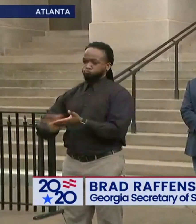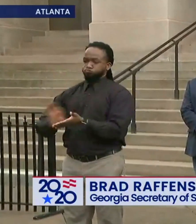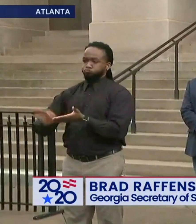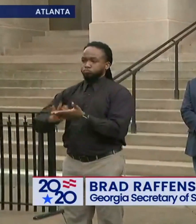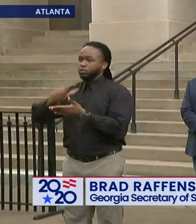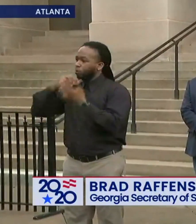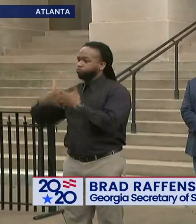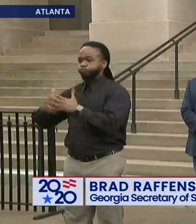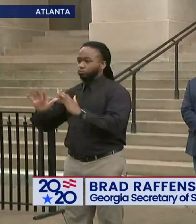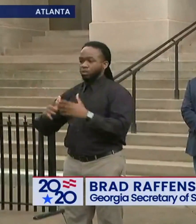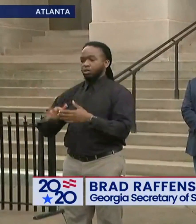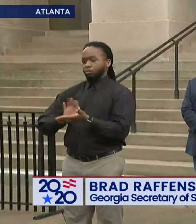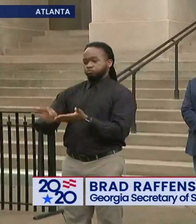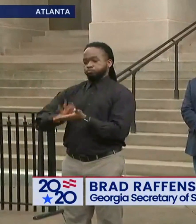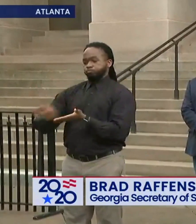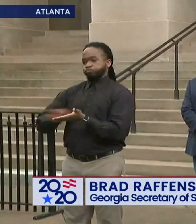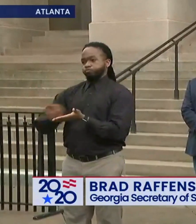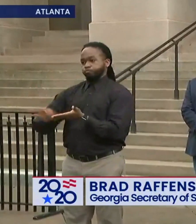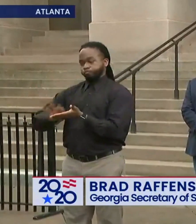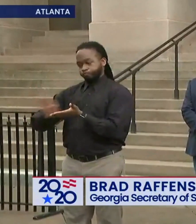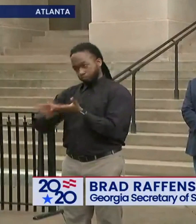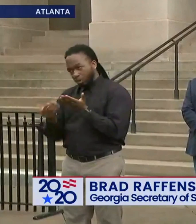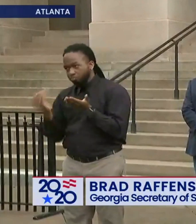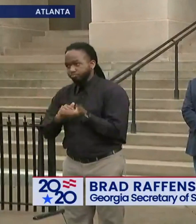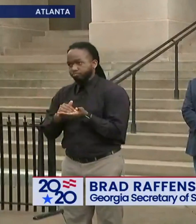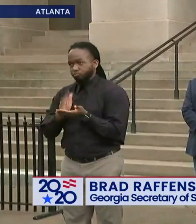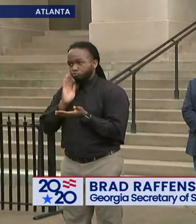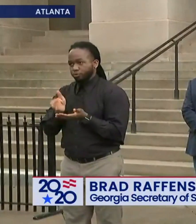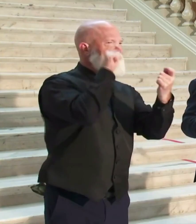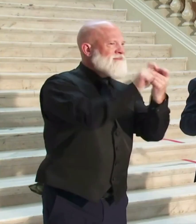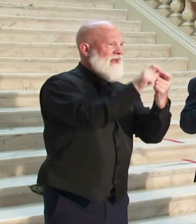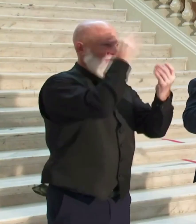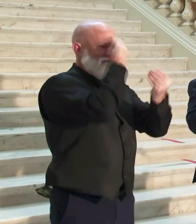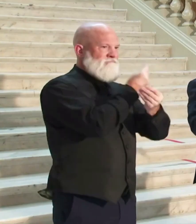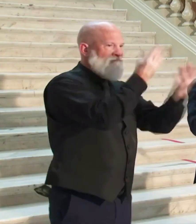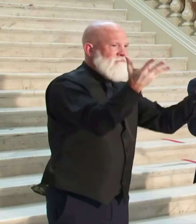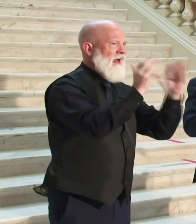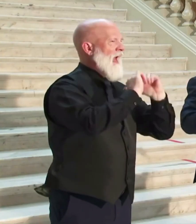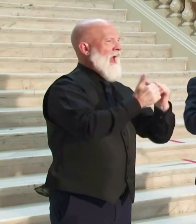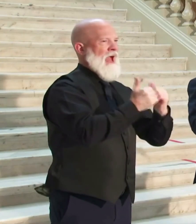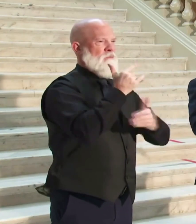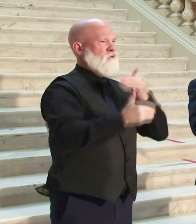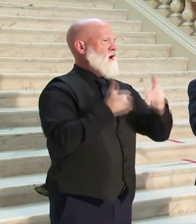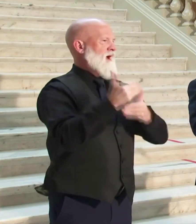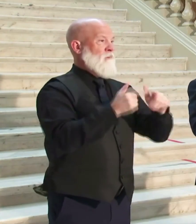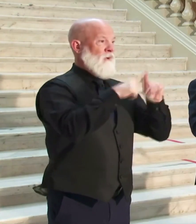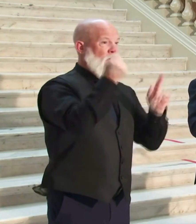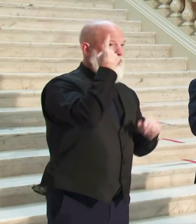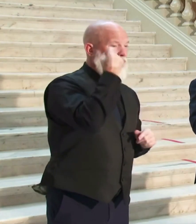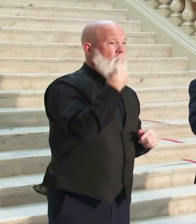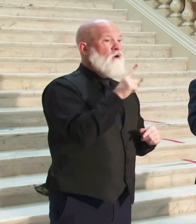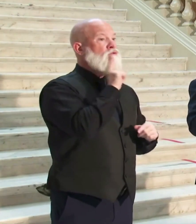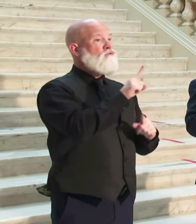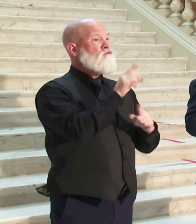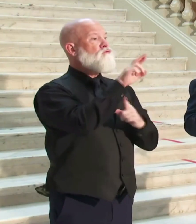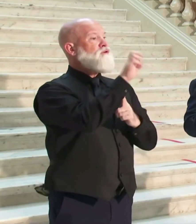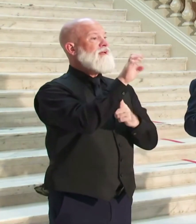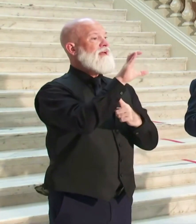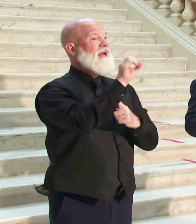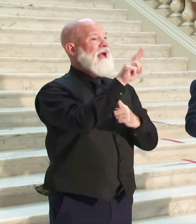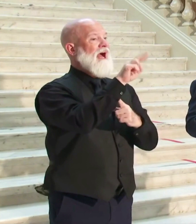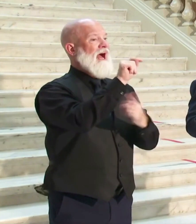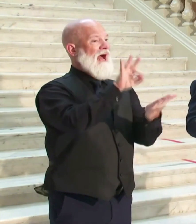audit, a recount, and a recanvass all at once. Functionally, at the county level, they have these things called